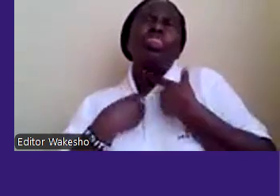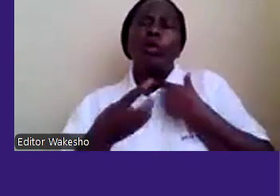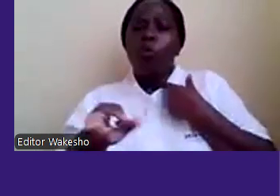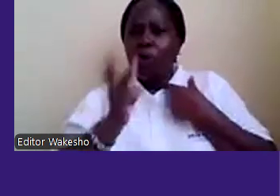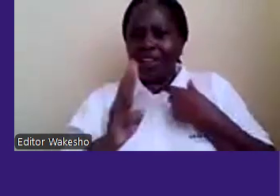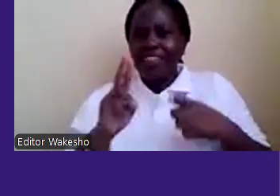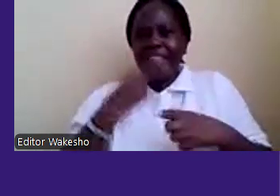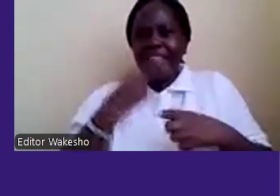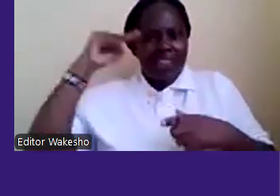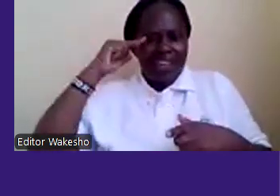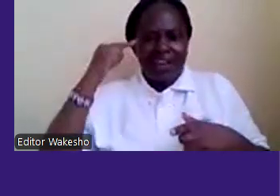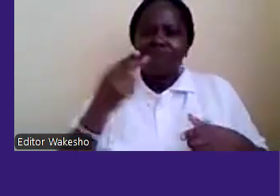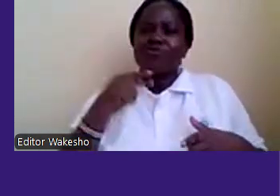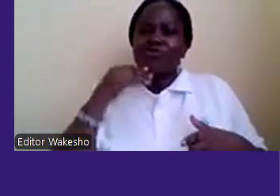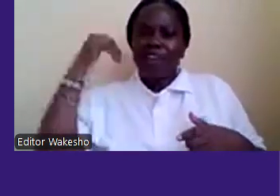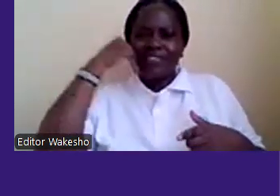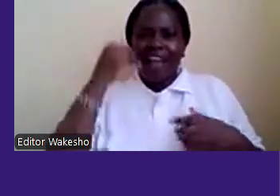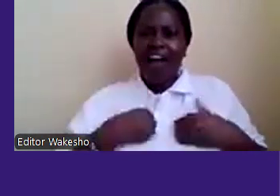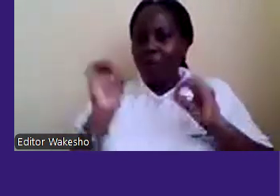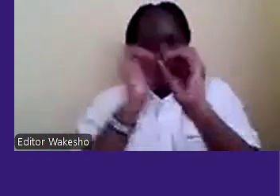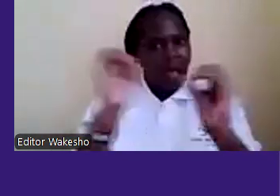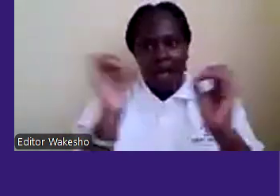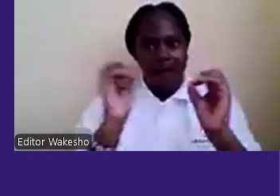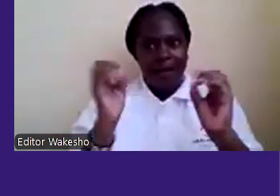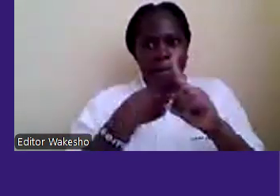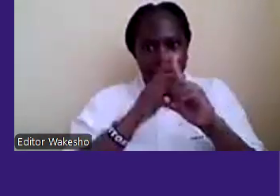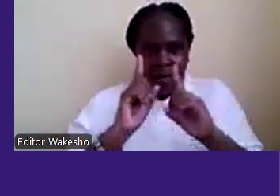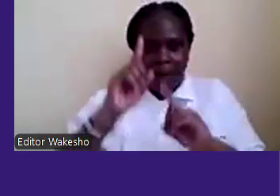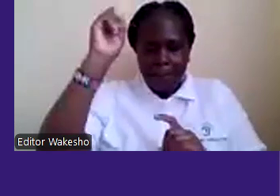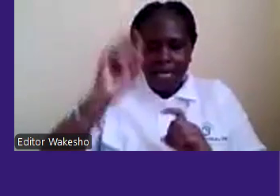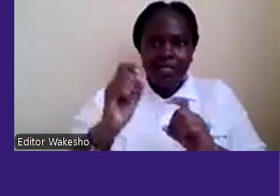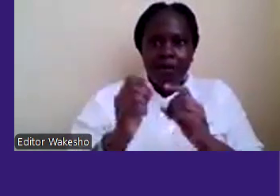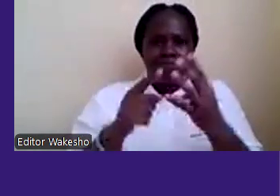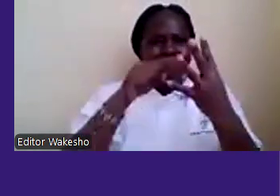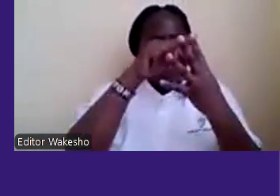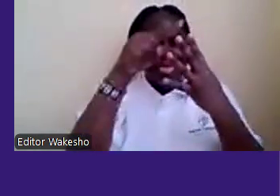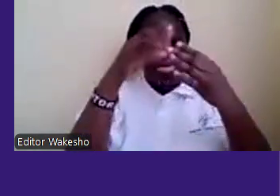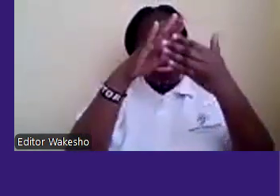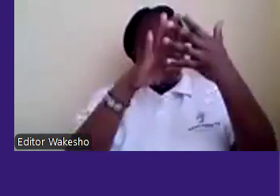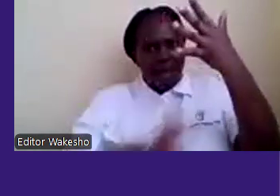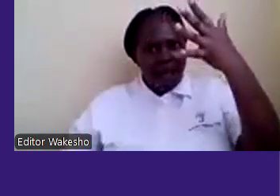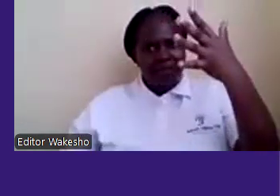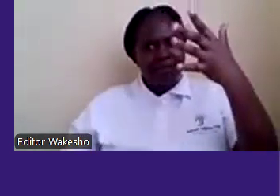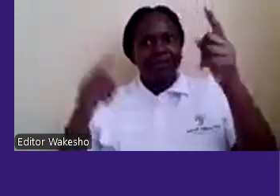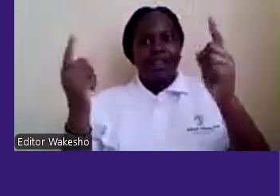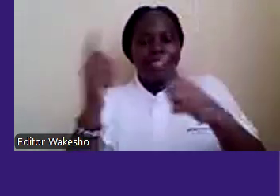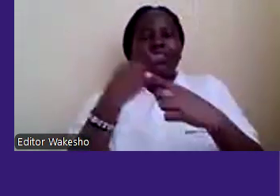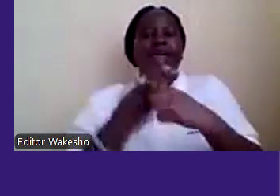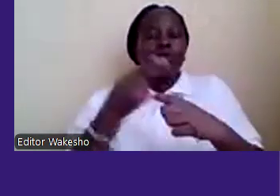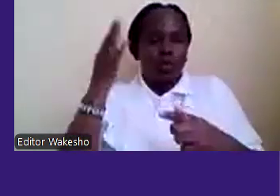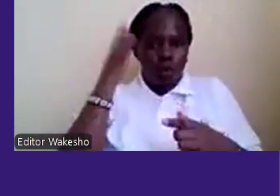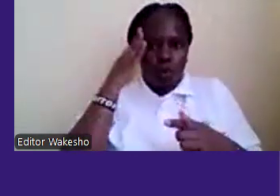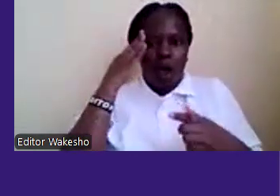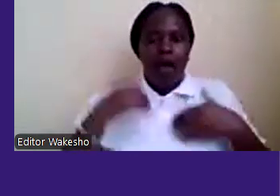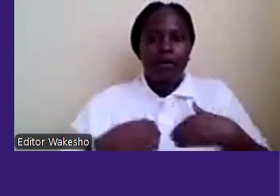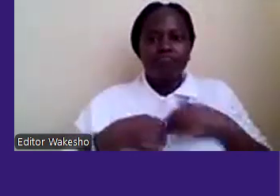We need to look at it in light of the other symptoms, right? So feeling very thirsty, needing to urinate often,